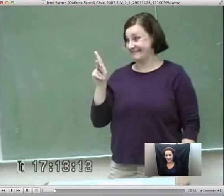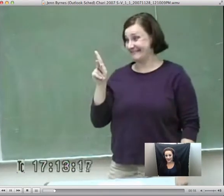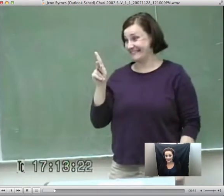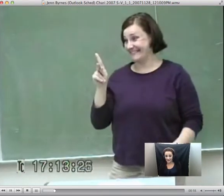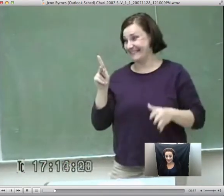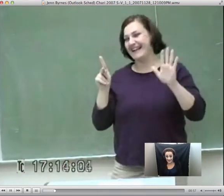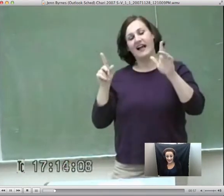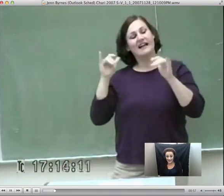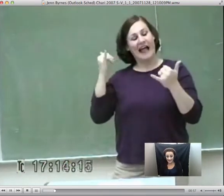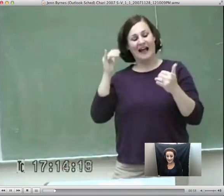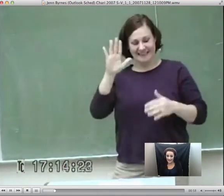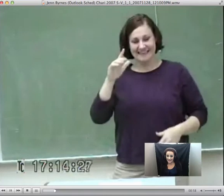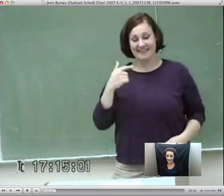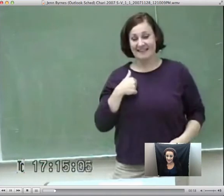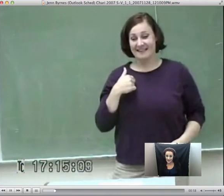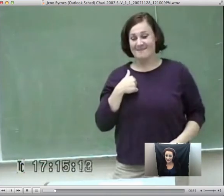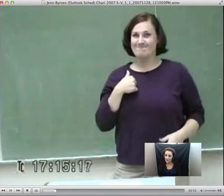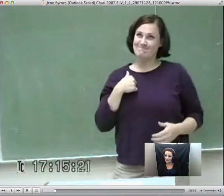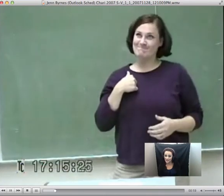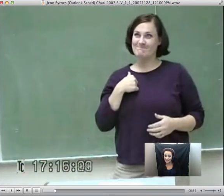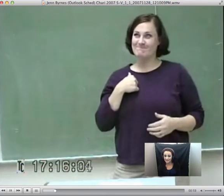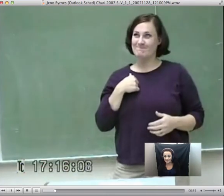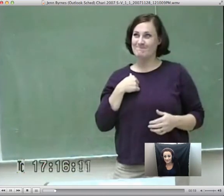I am, and that I use Outlook for that.